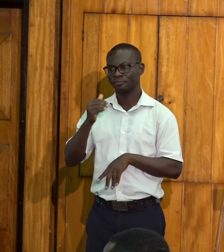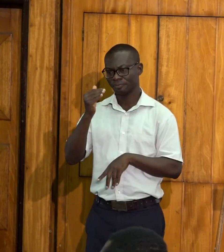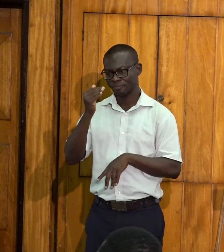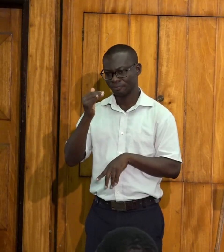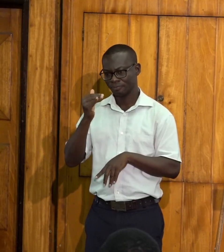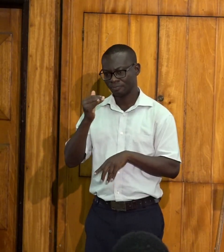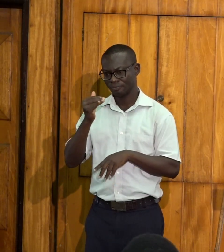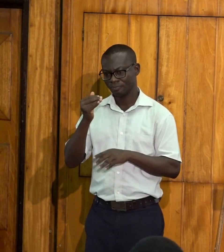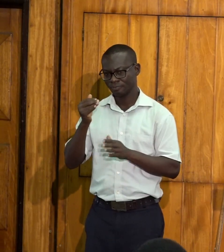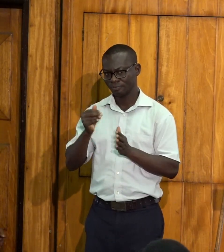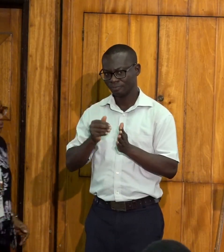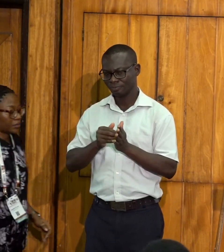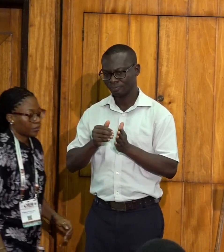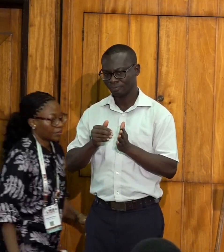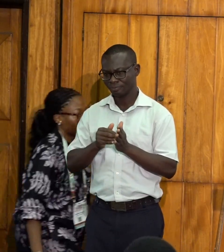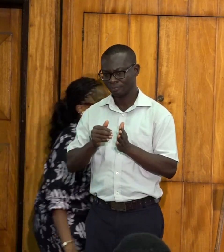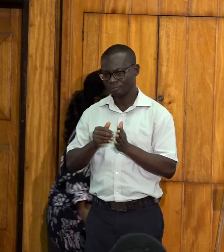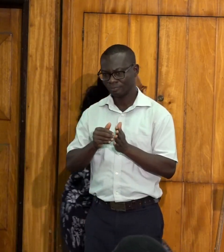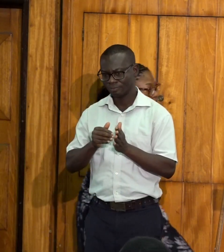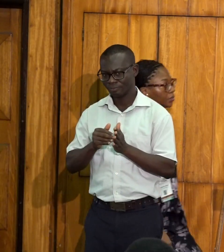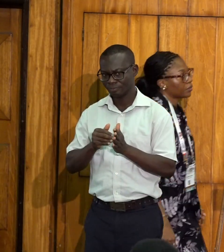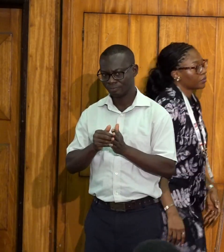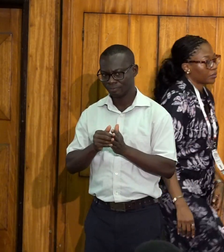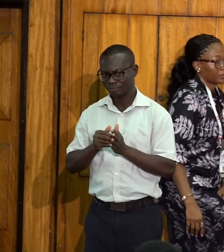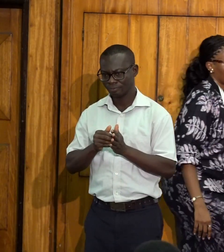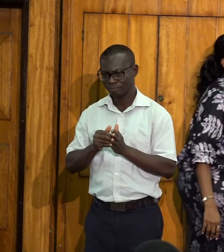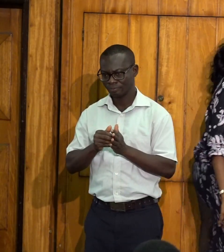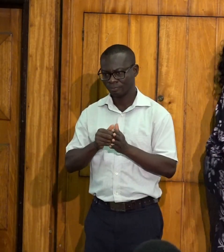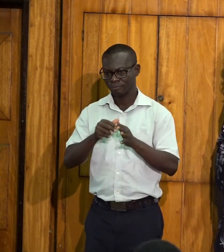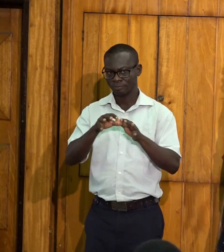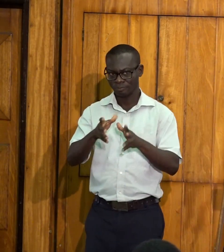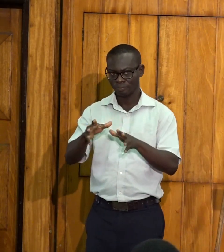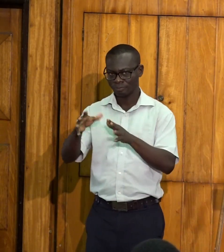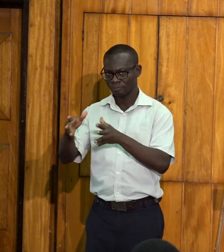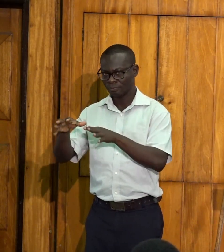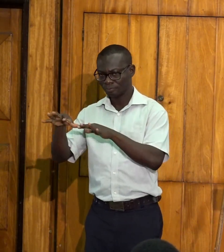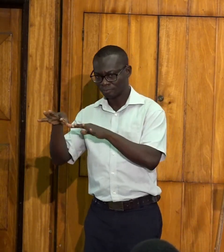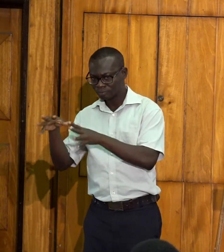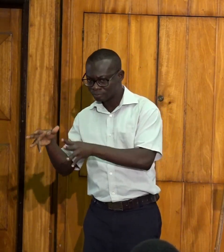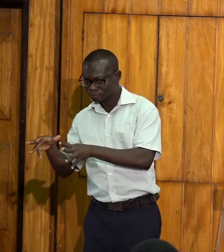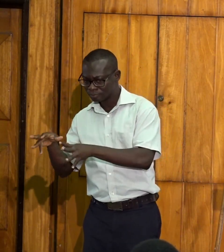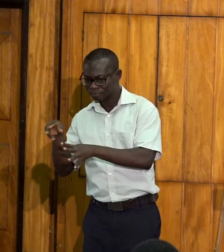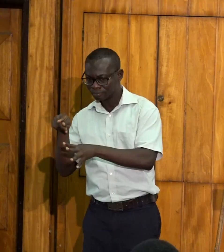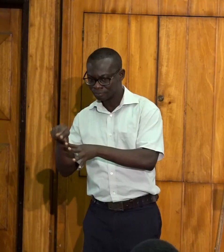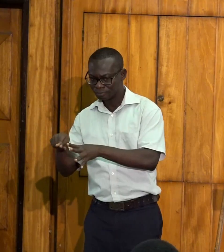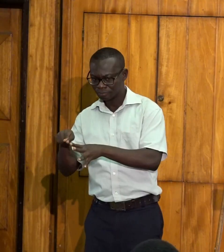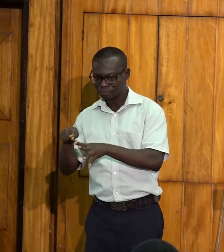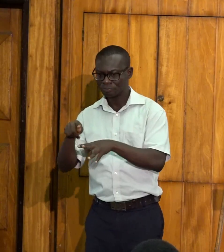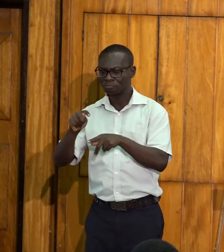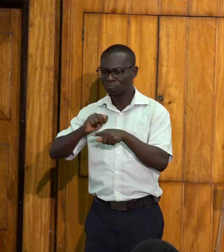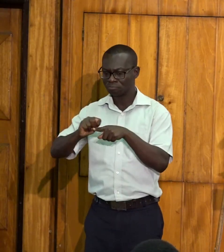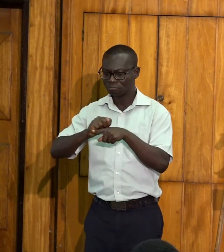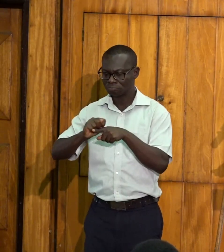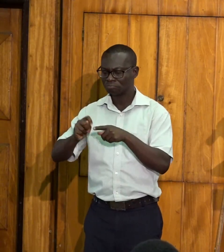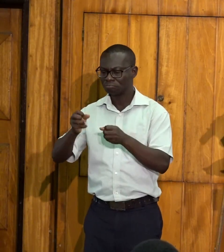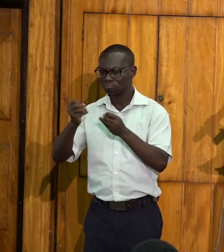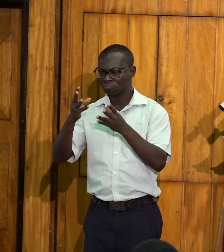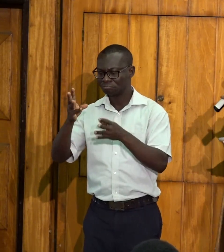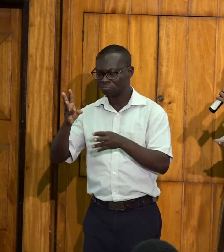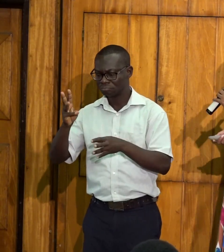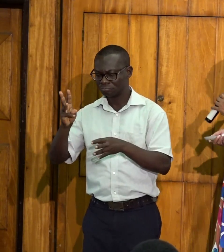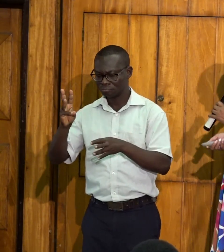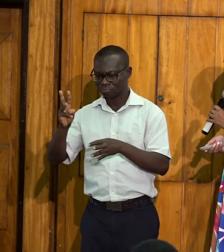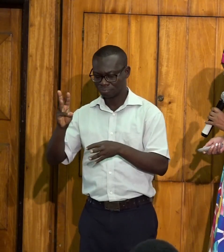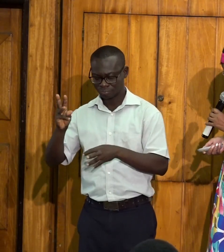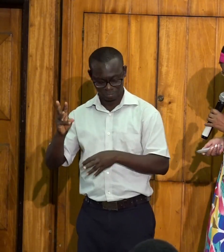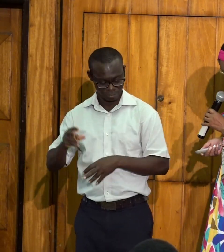that we've picked in terms of the responsive models in practice? There are about 6 themes. I need to come closer because